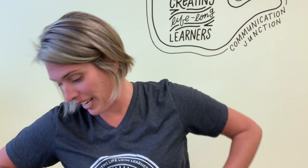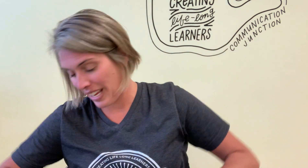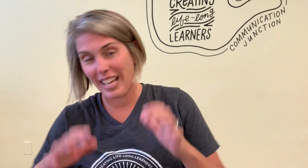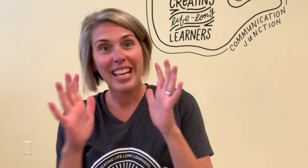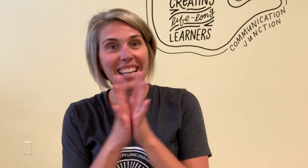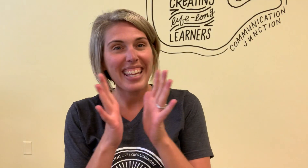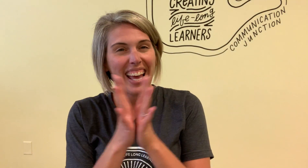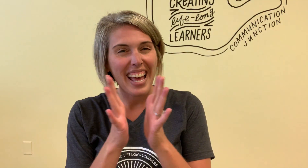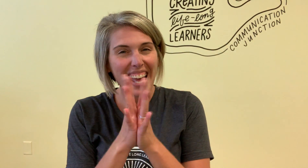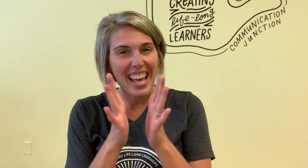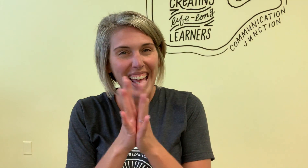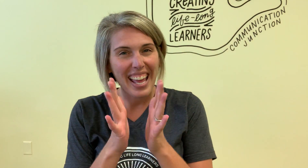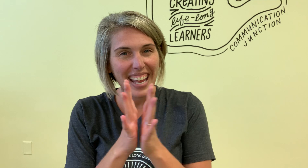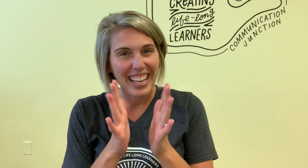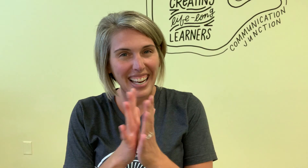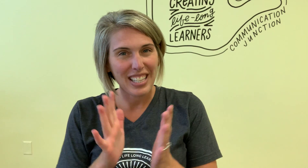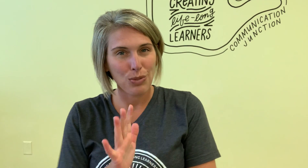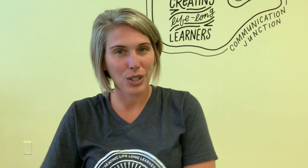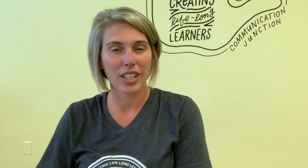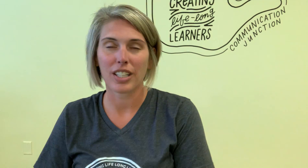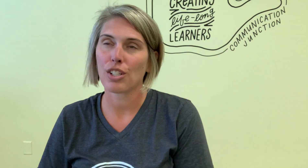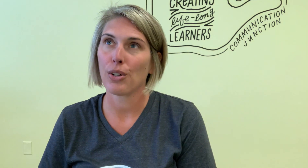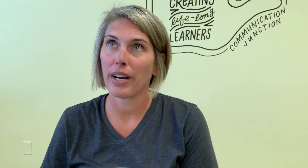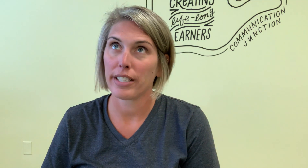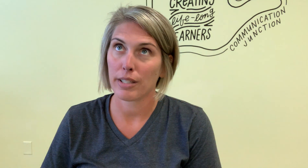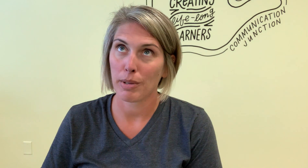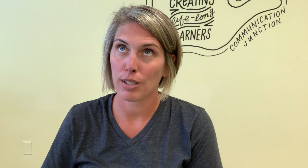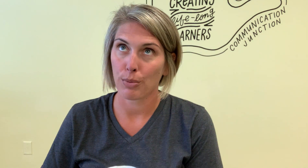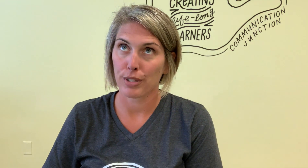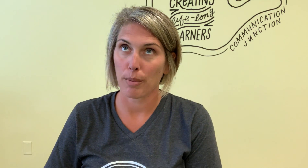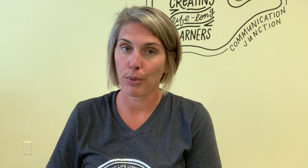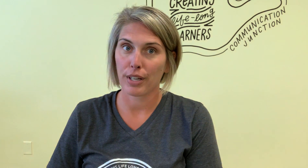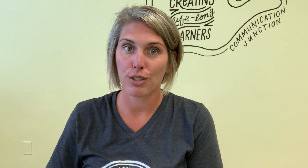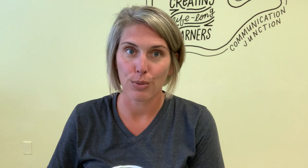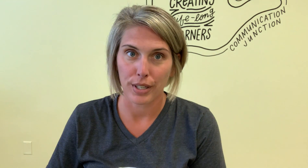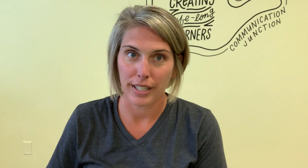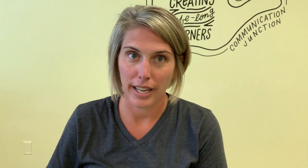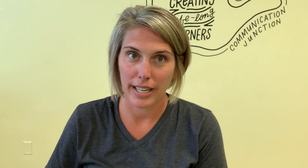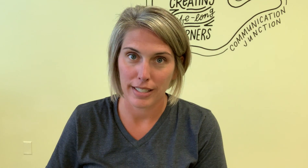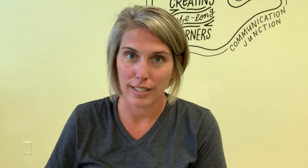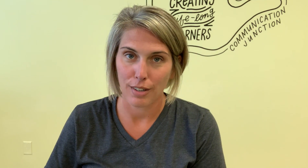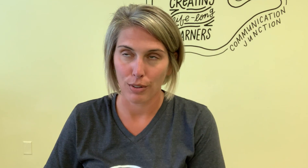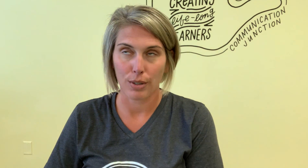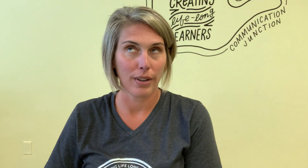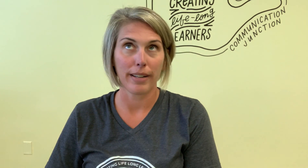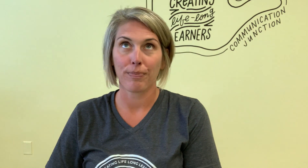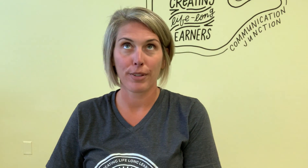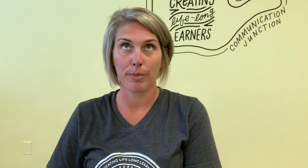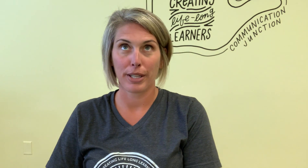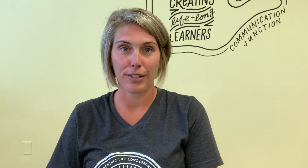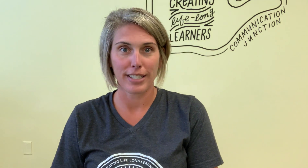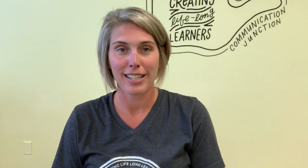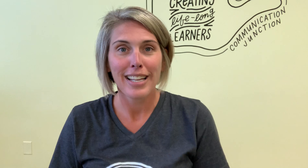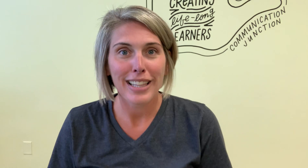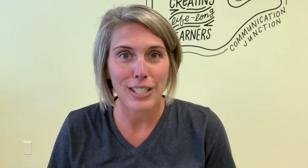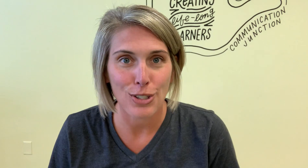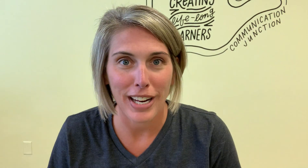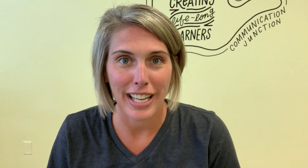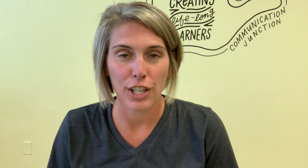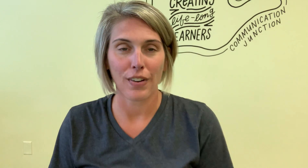away. Yay, nice work. So I just messed the words up. We're gonna do run and hide instead of run away. Oh my goodness. Let's try again. Are you ready?